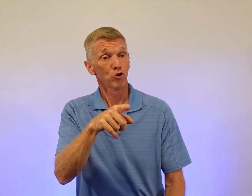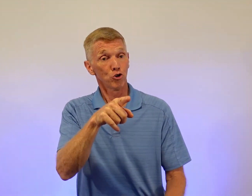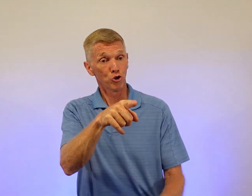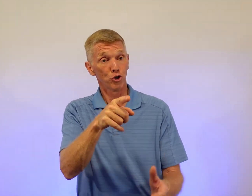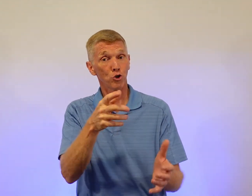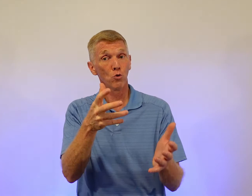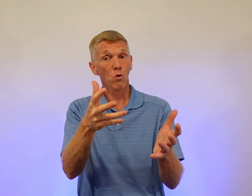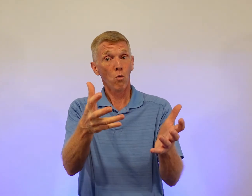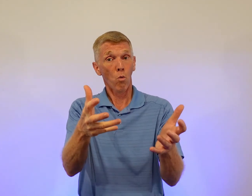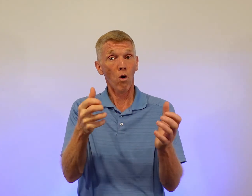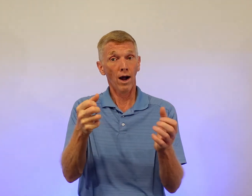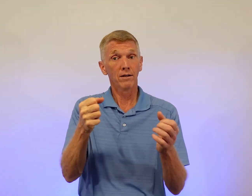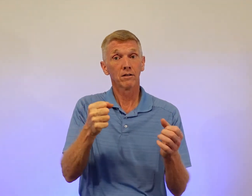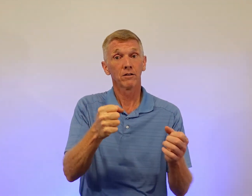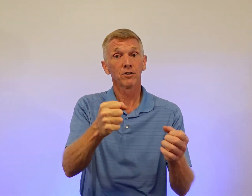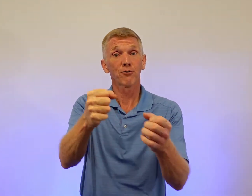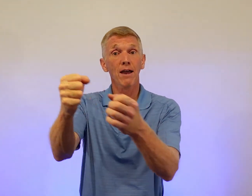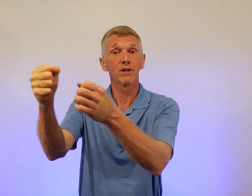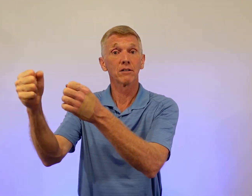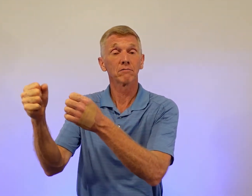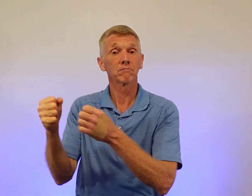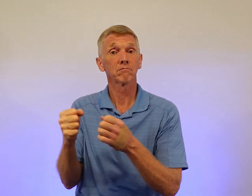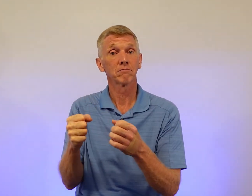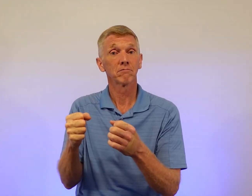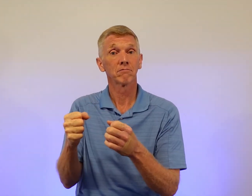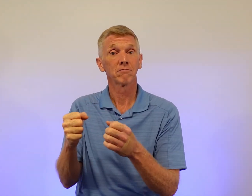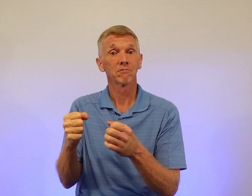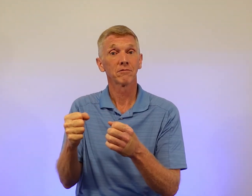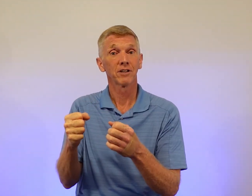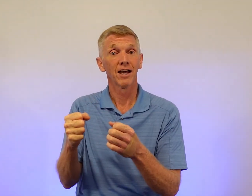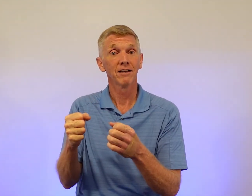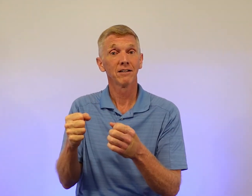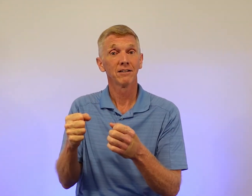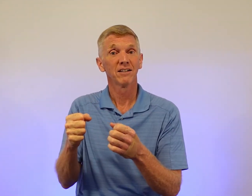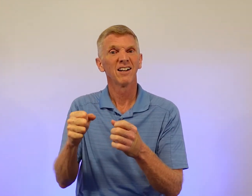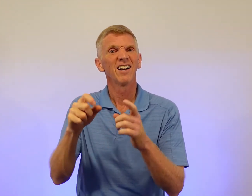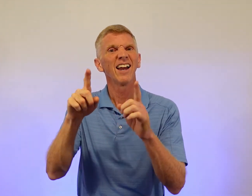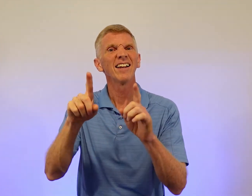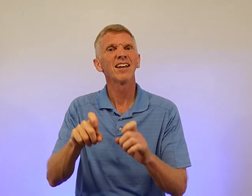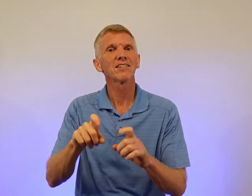do you want to drive it? Okay? And test it.